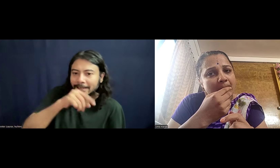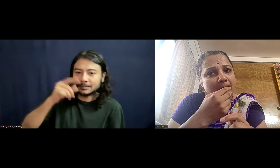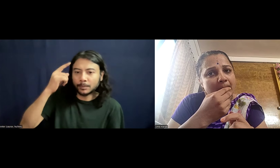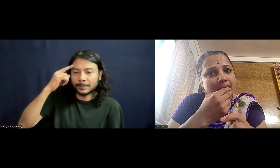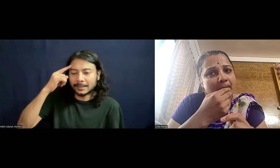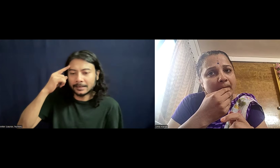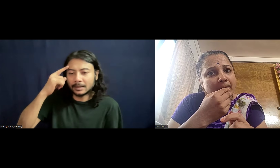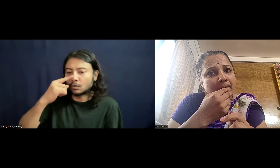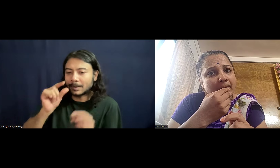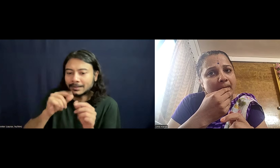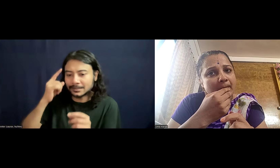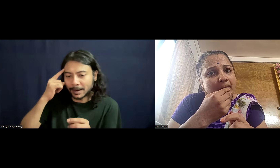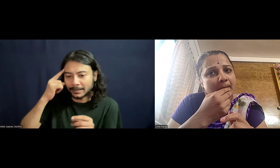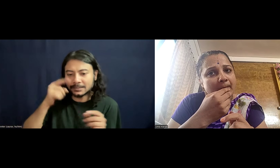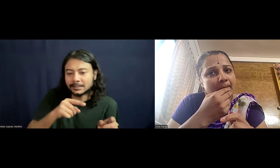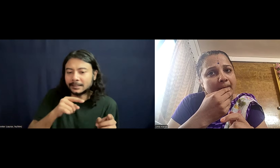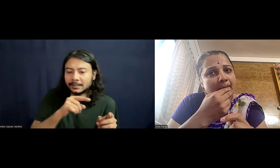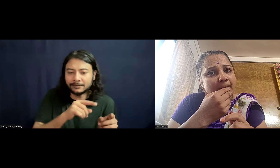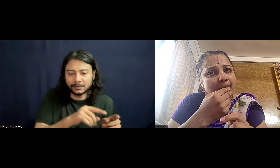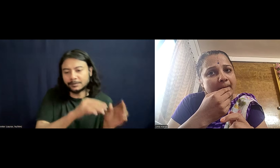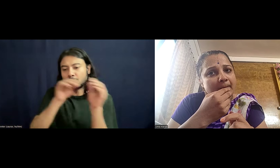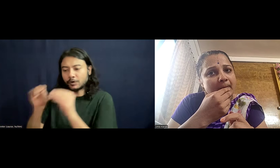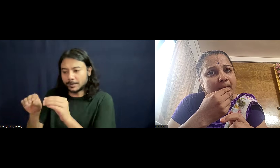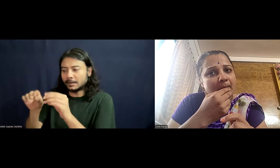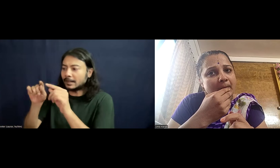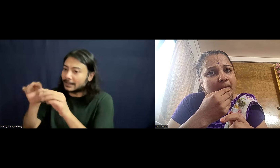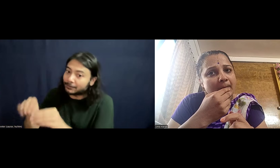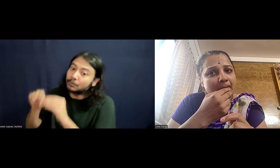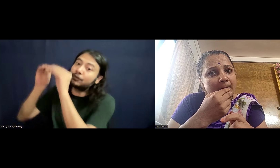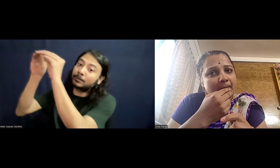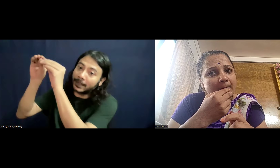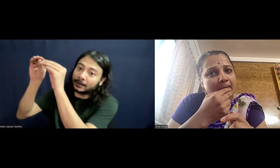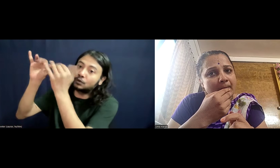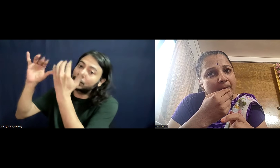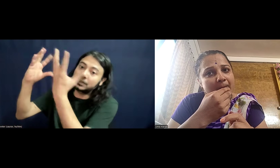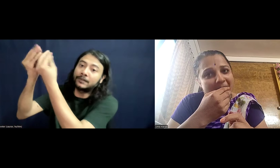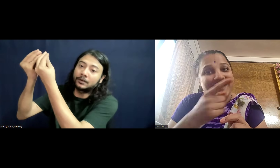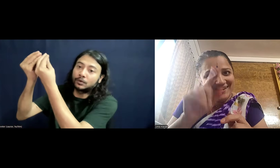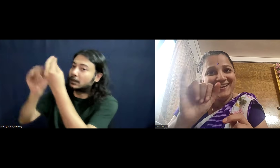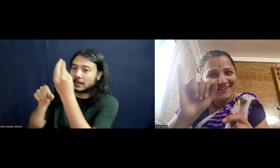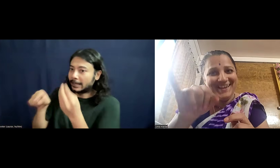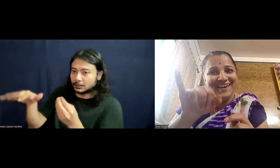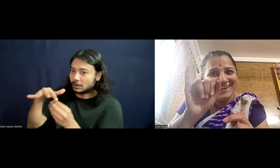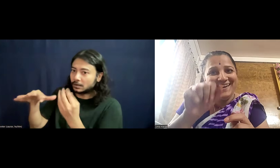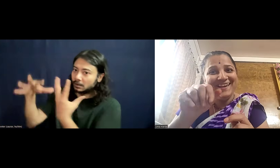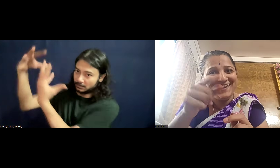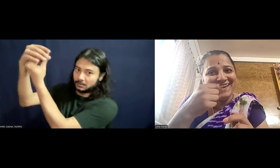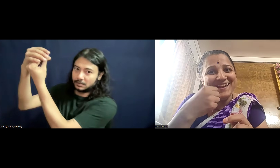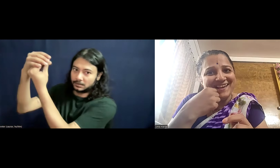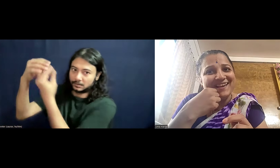there is probably in Uma Mataji's mind, she is thinking that first Oh, we move from here and then we move from there to Krishna Loka. no, no, no,